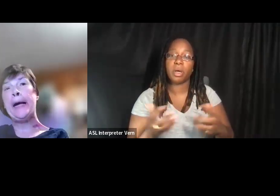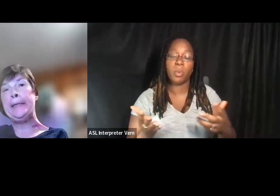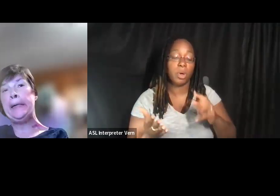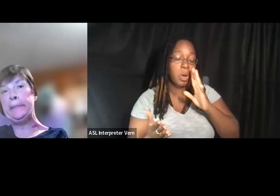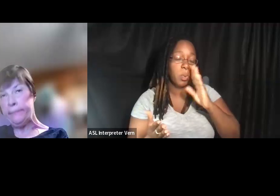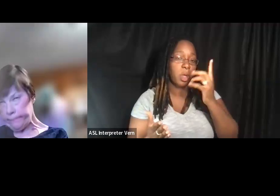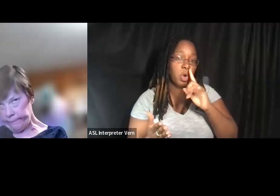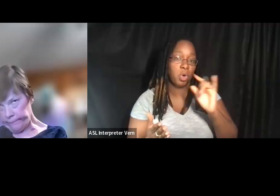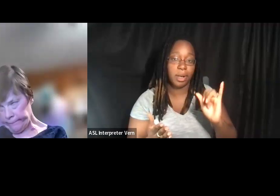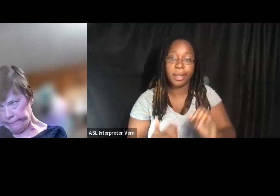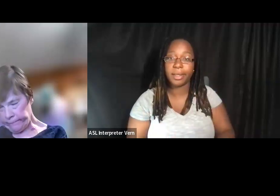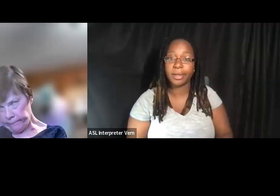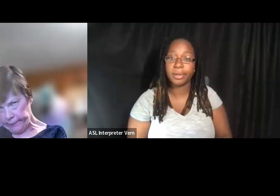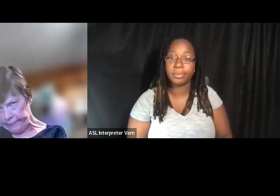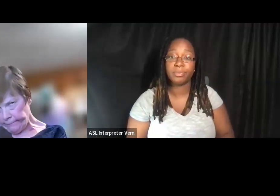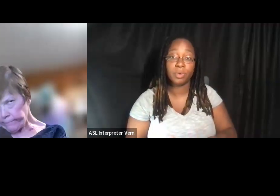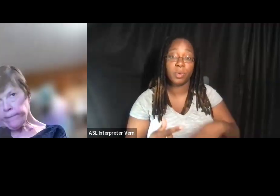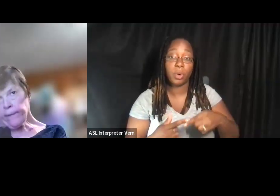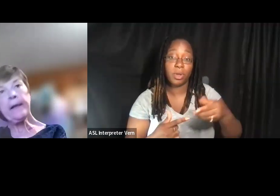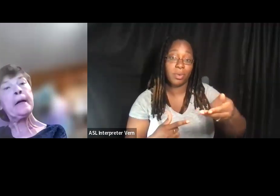executive director.